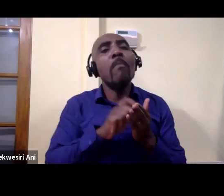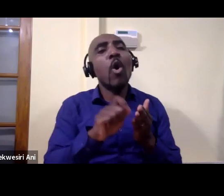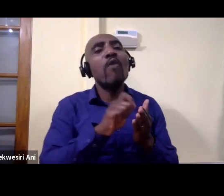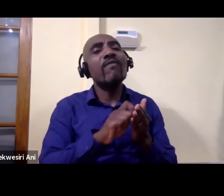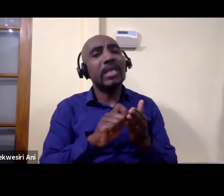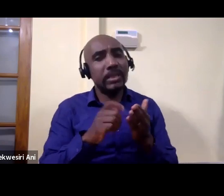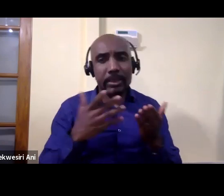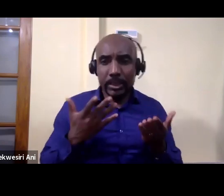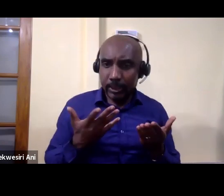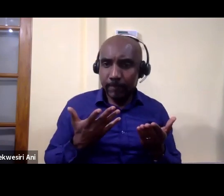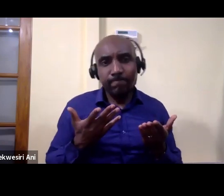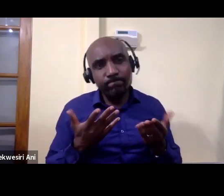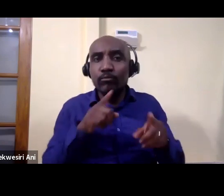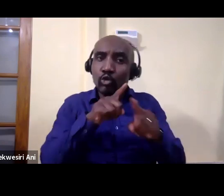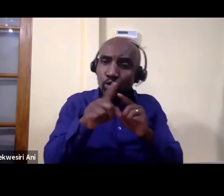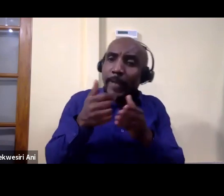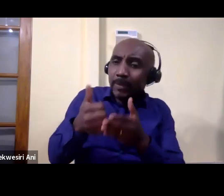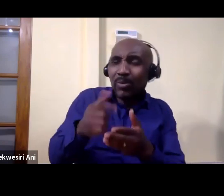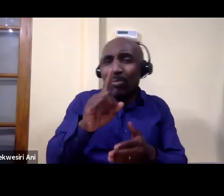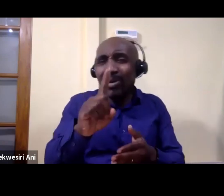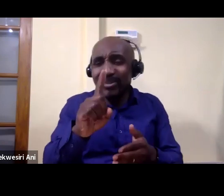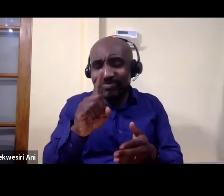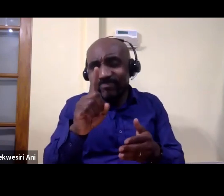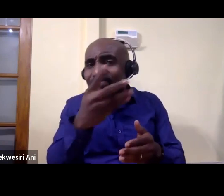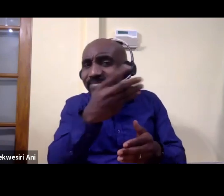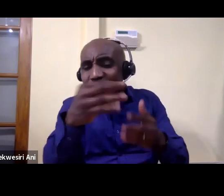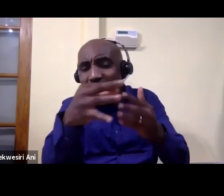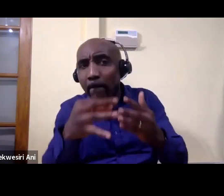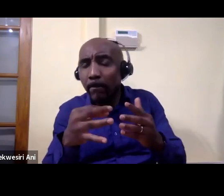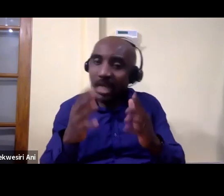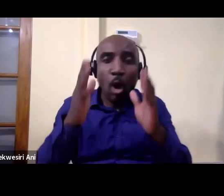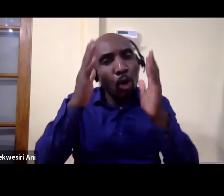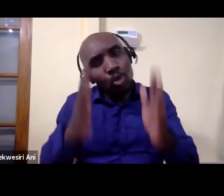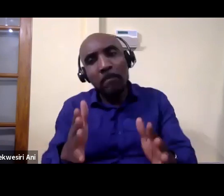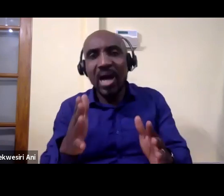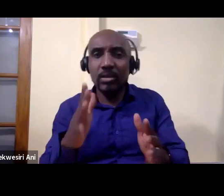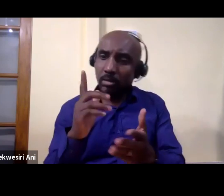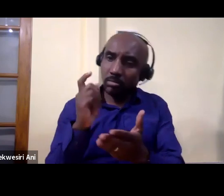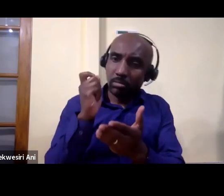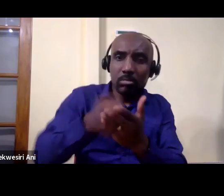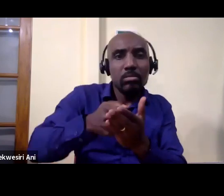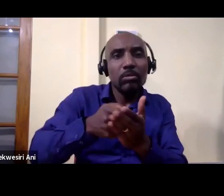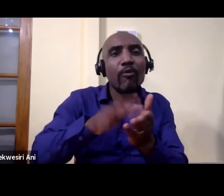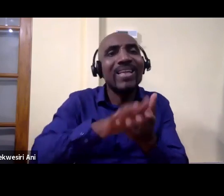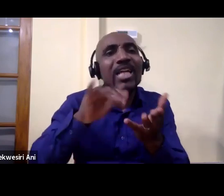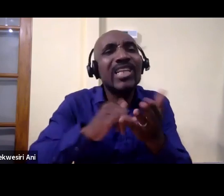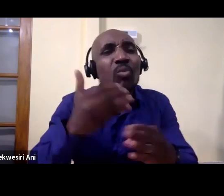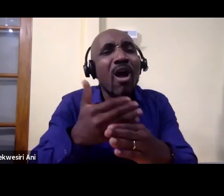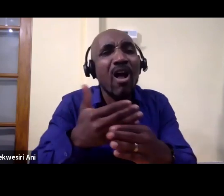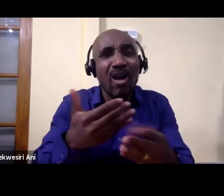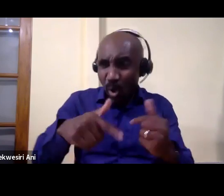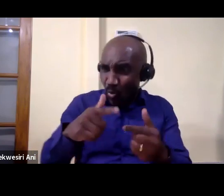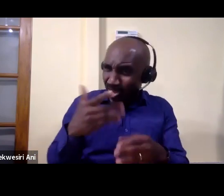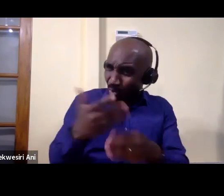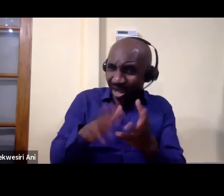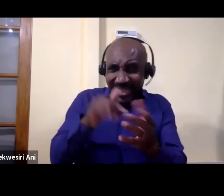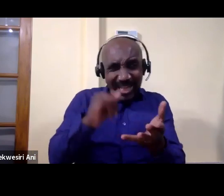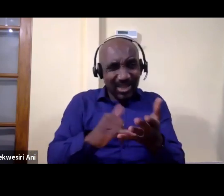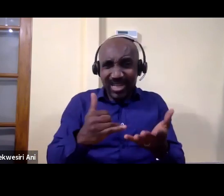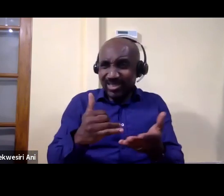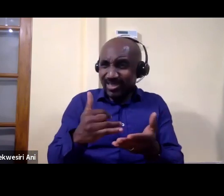but there are some things they're still insisting on, like NHS surcharge, that we need to pay for it. And we are working for NHS as